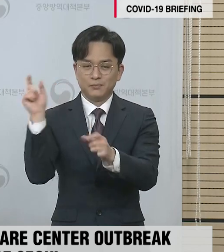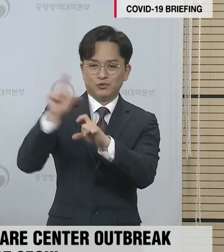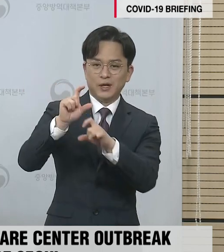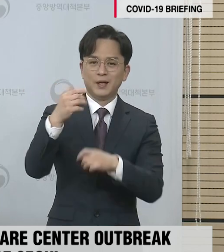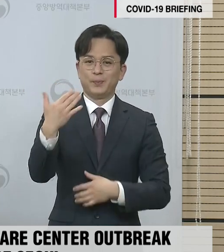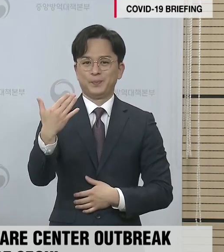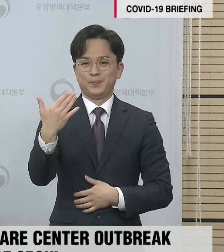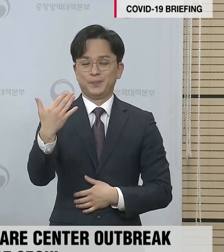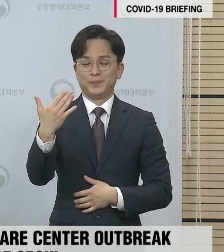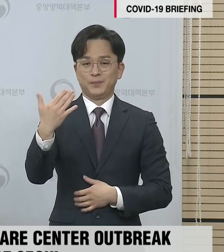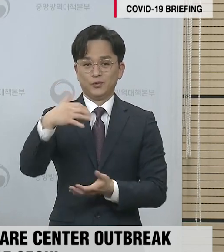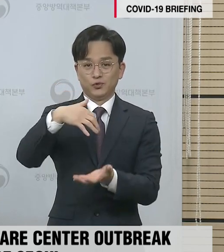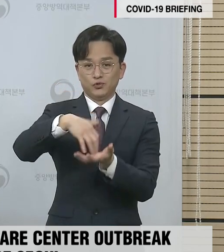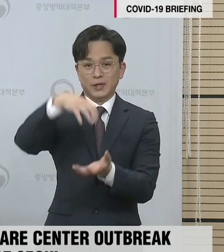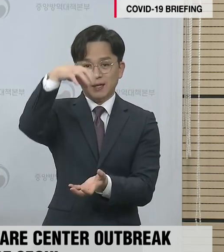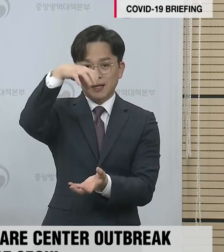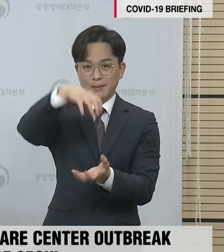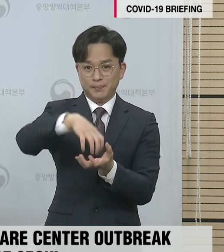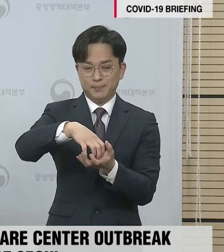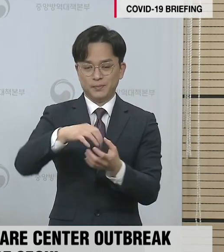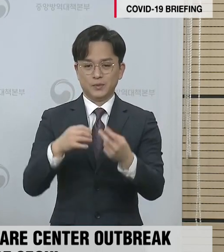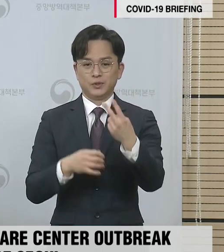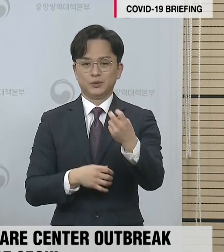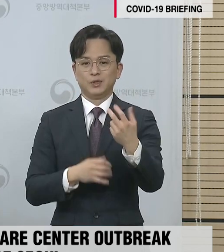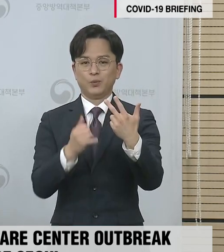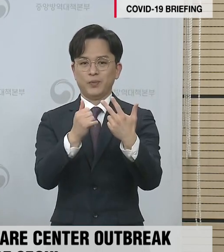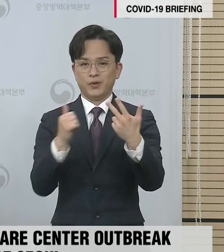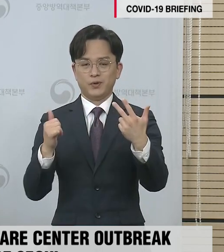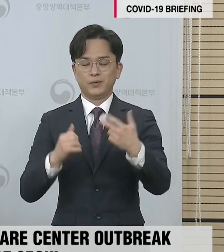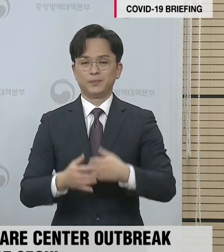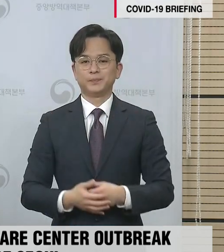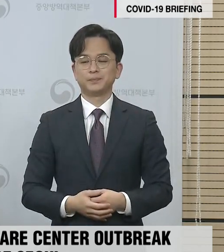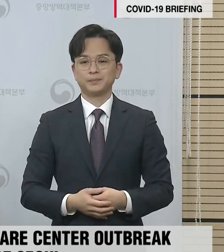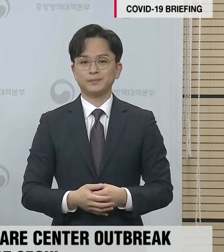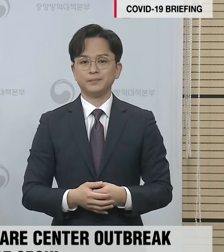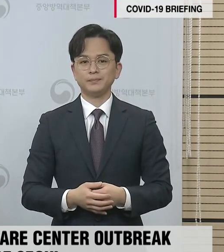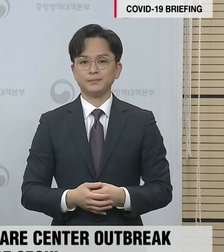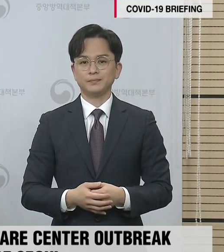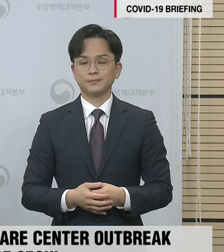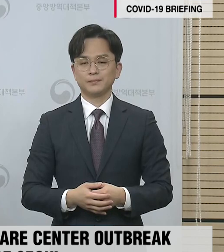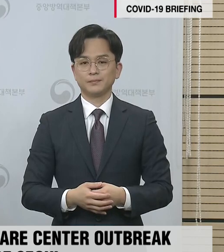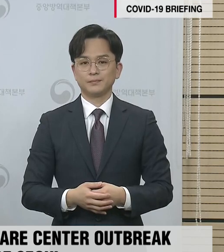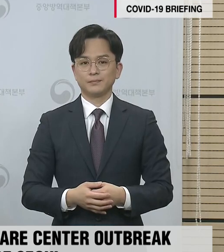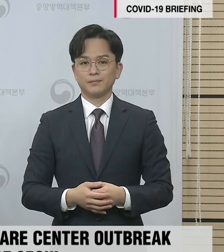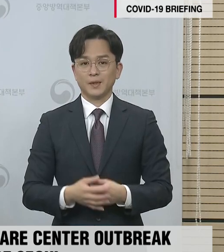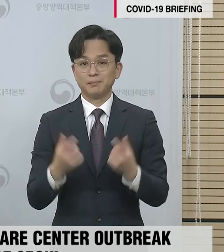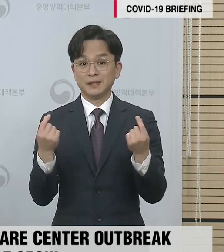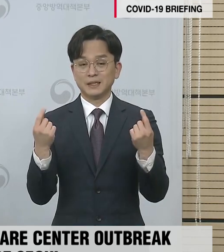additional cases. In total, there are 27 cases being confirmed to date.